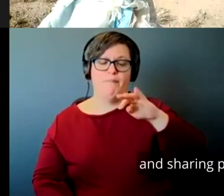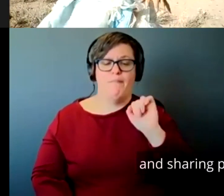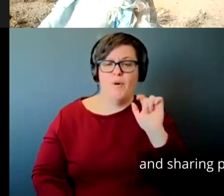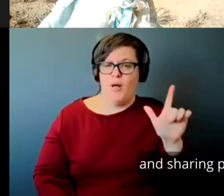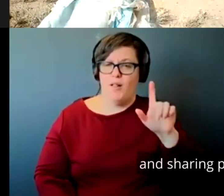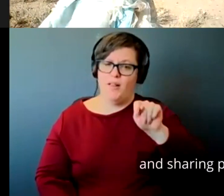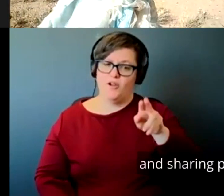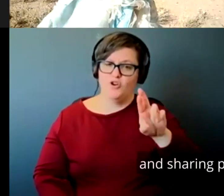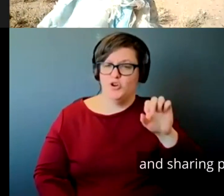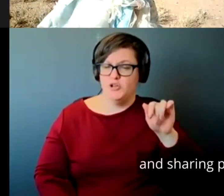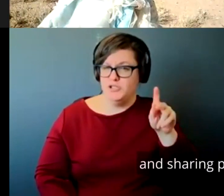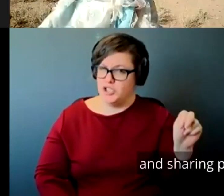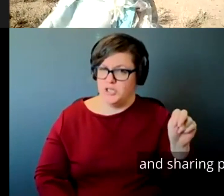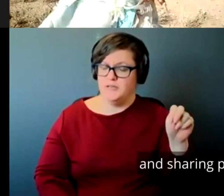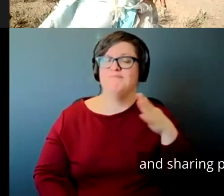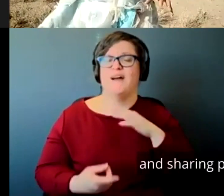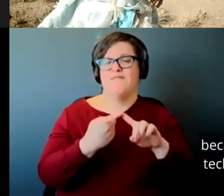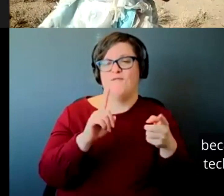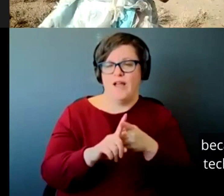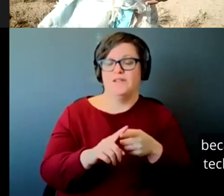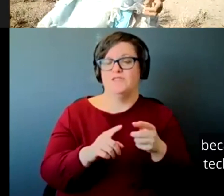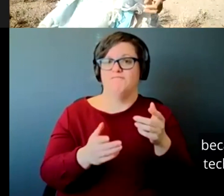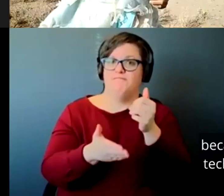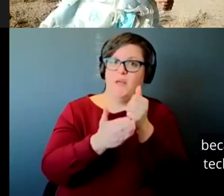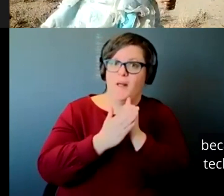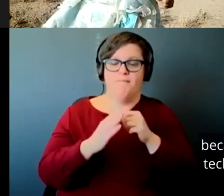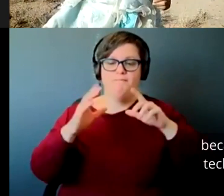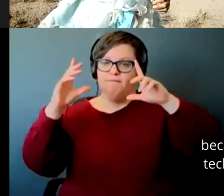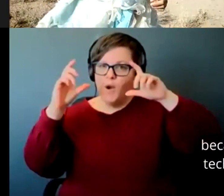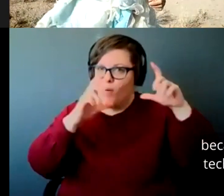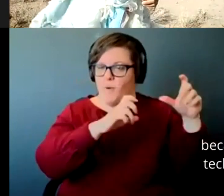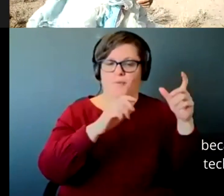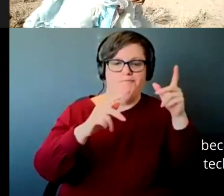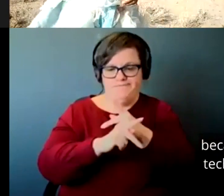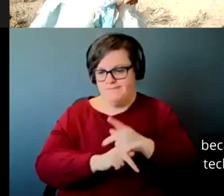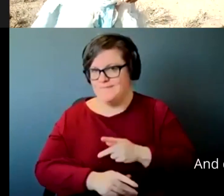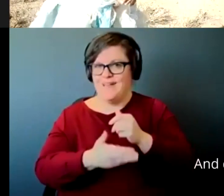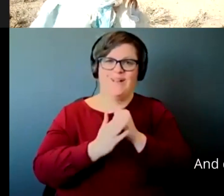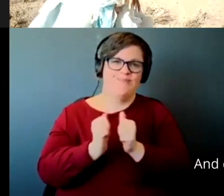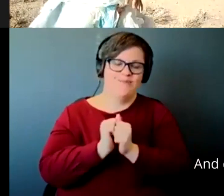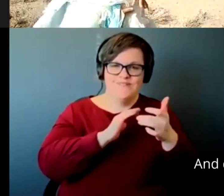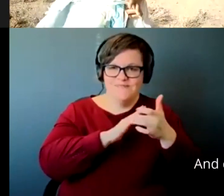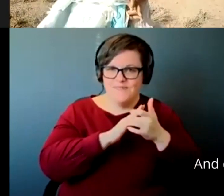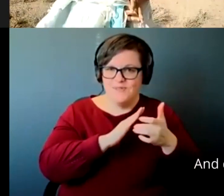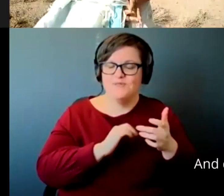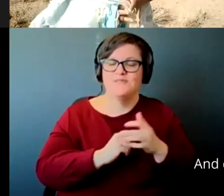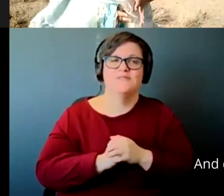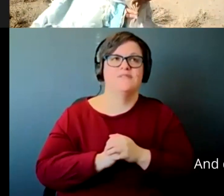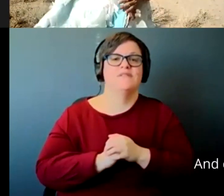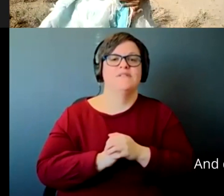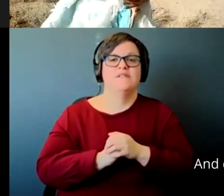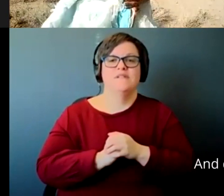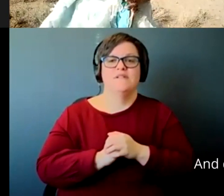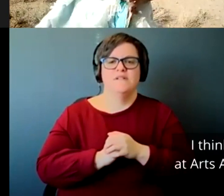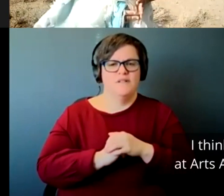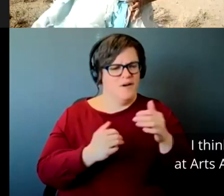this and sharing photos and figuring it all out because I was having technical difficulties. And did I